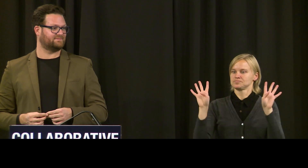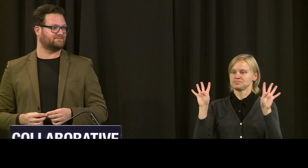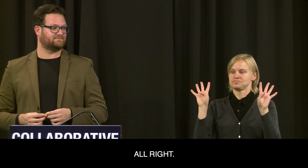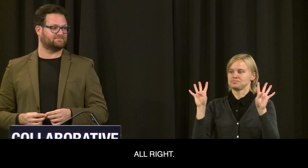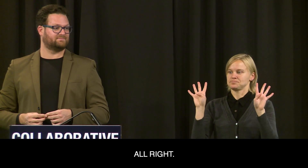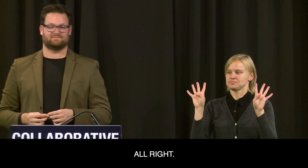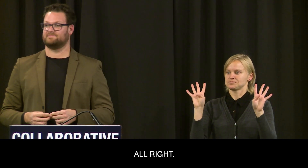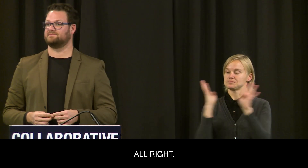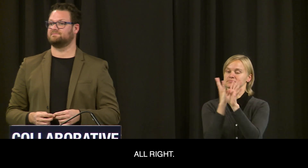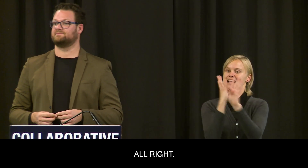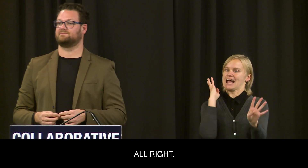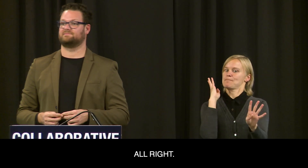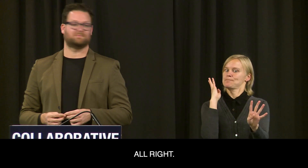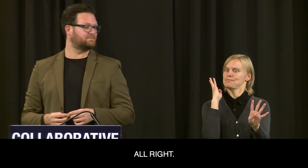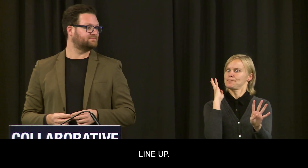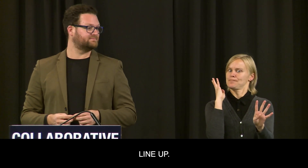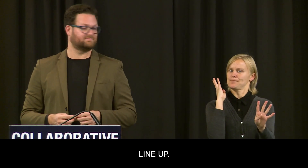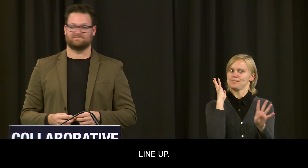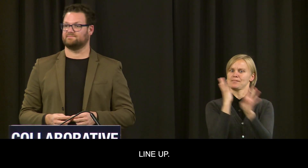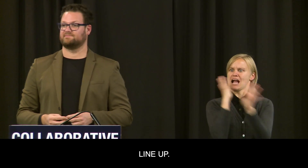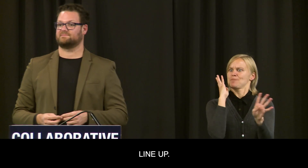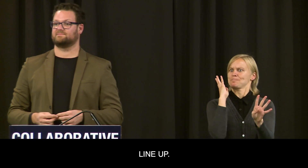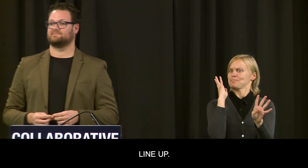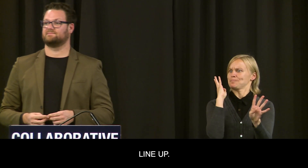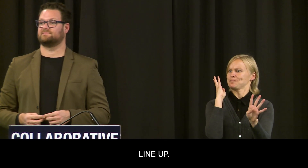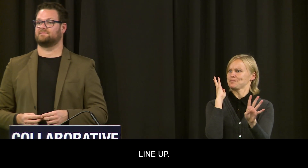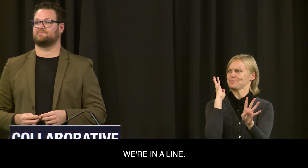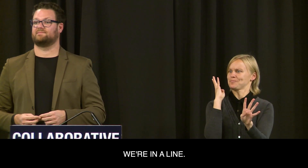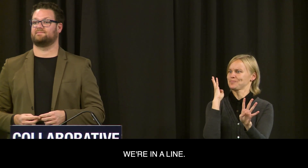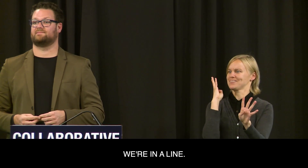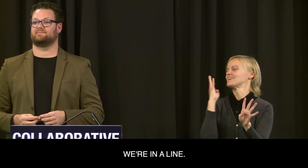All right. Up, line up. We're in a line.